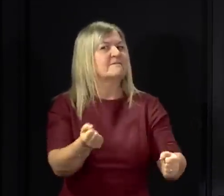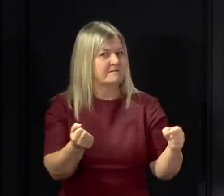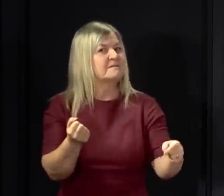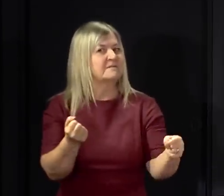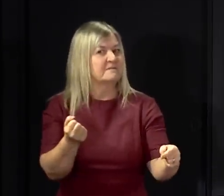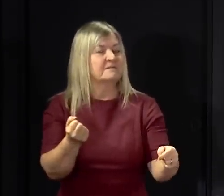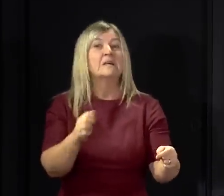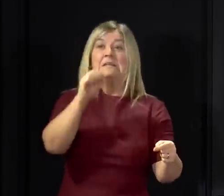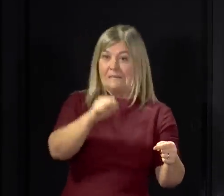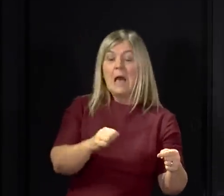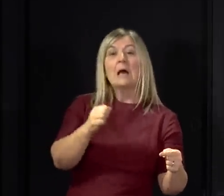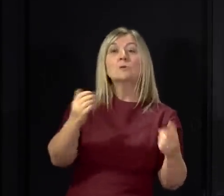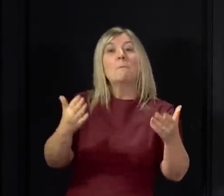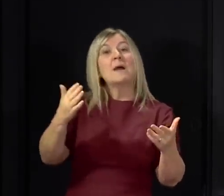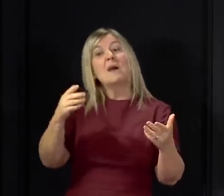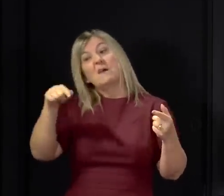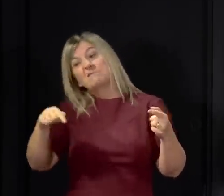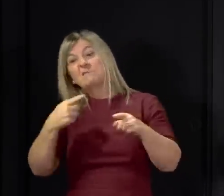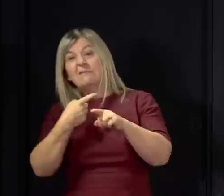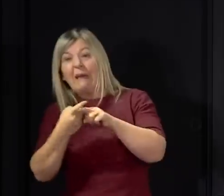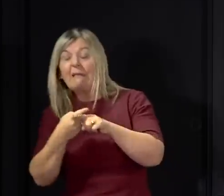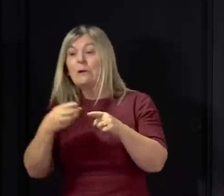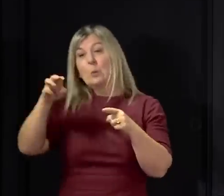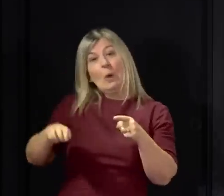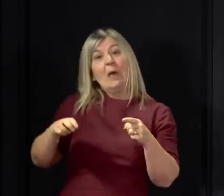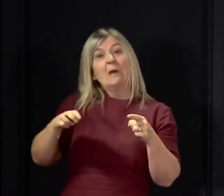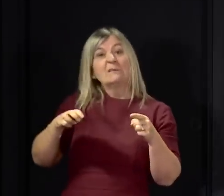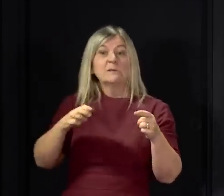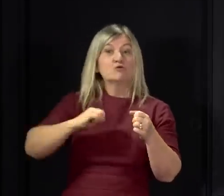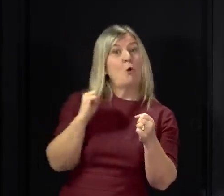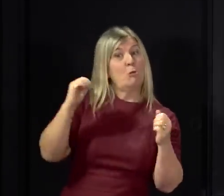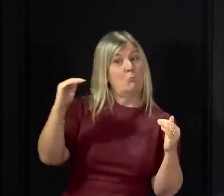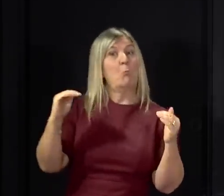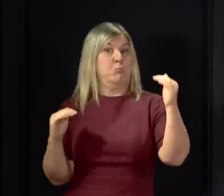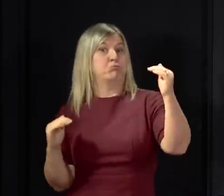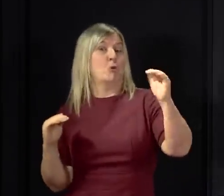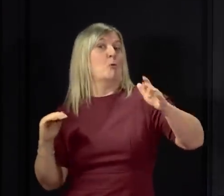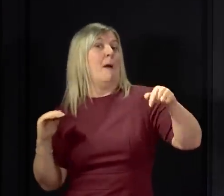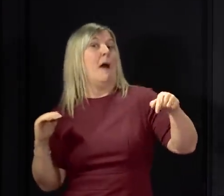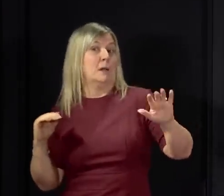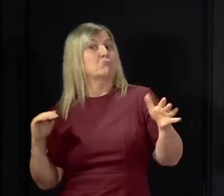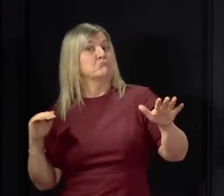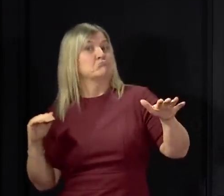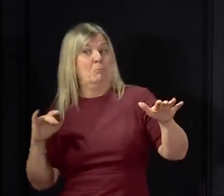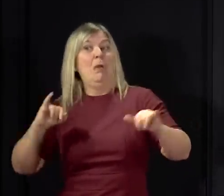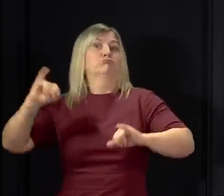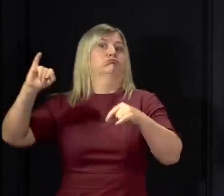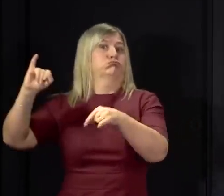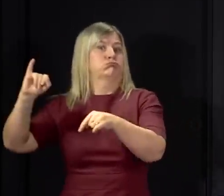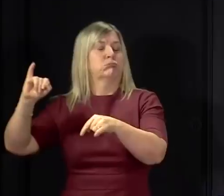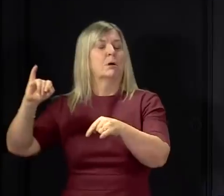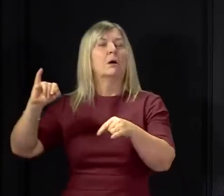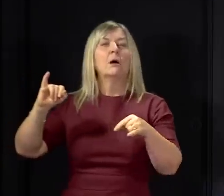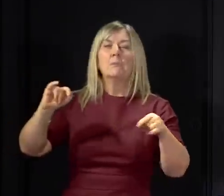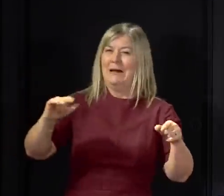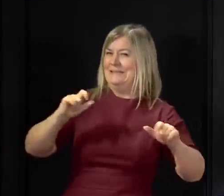be at lower levels than in some other parts of the UK, is present here already in Scotland, and therefore it does pose a real risk to